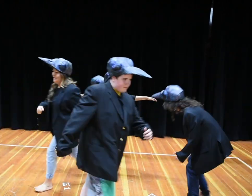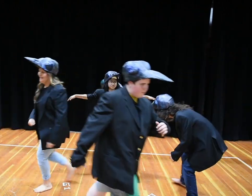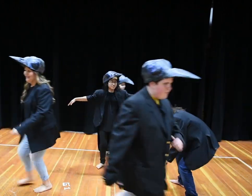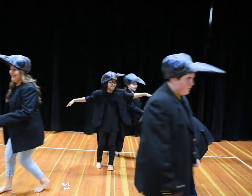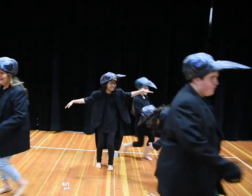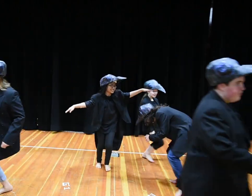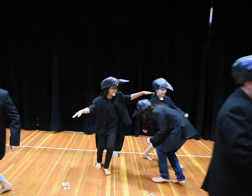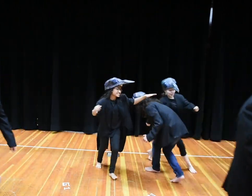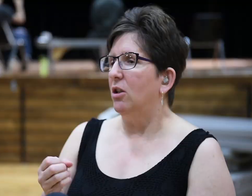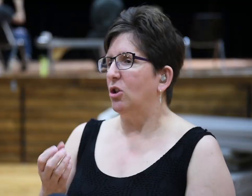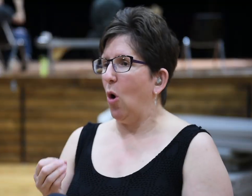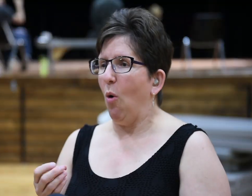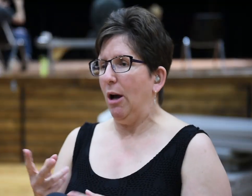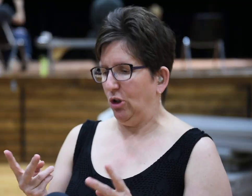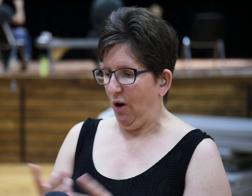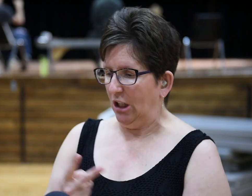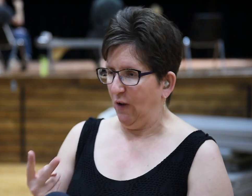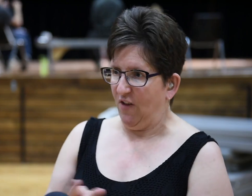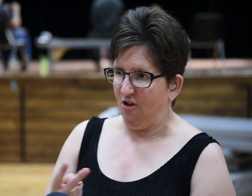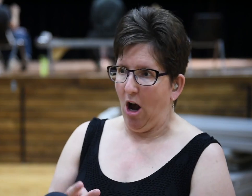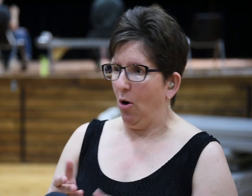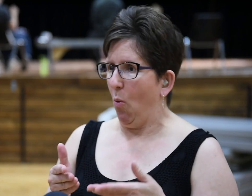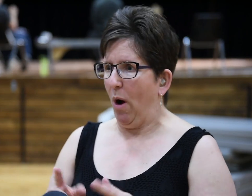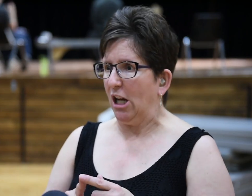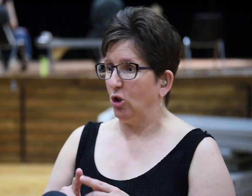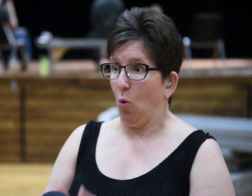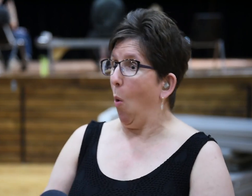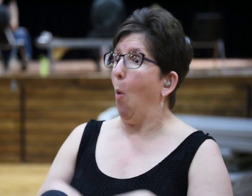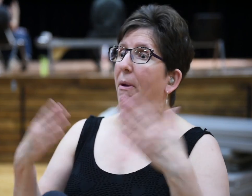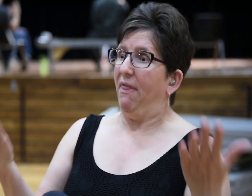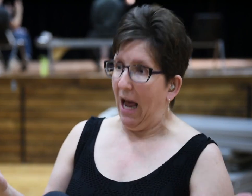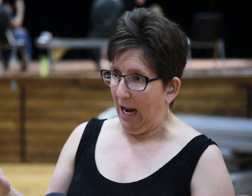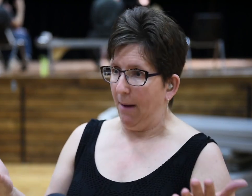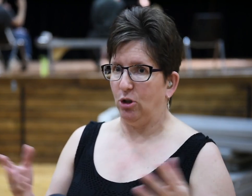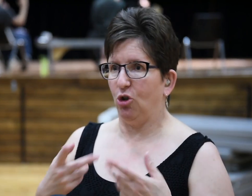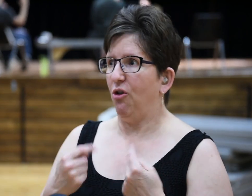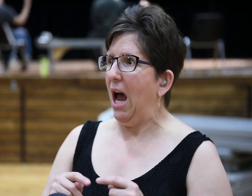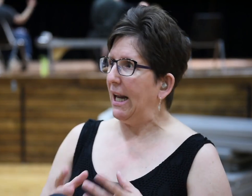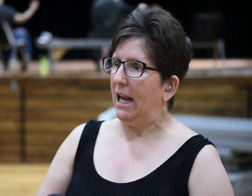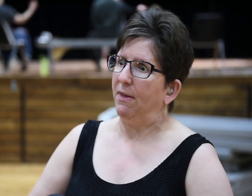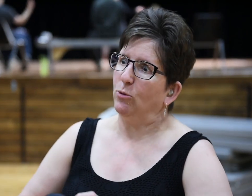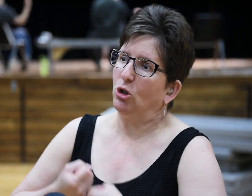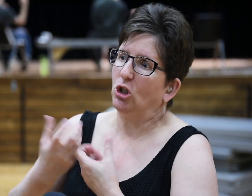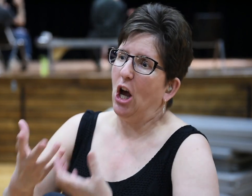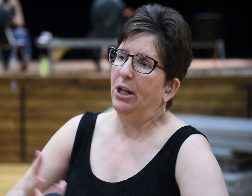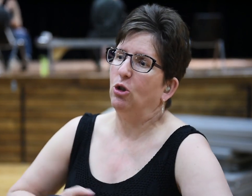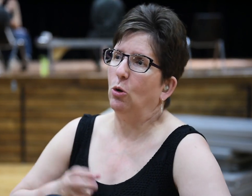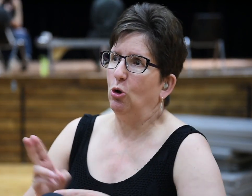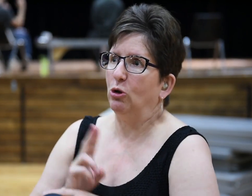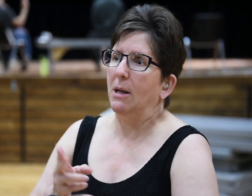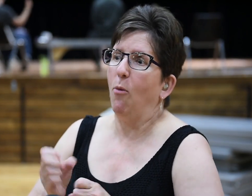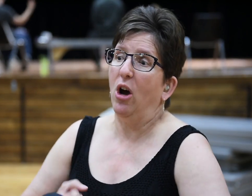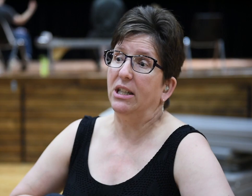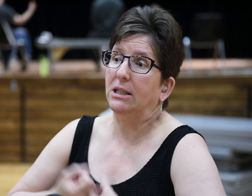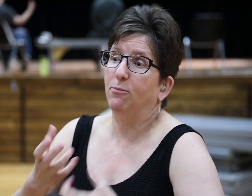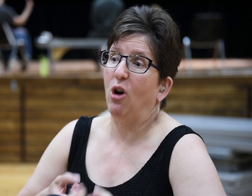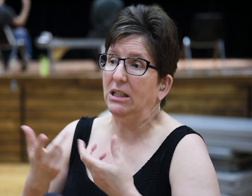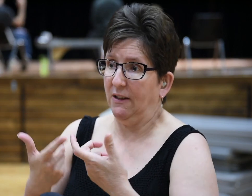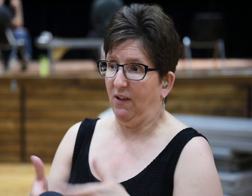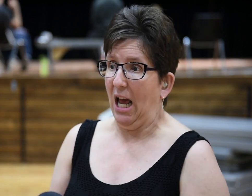many years. So I was trying to figure out a way to open that up, to try and get them to start using more expressive